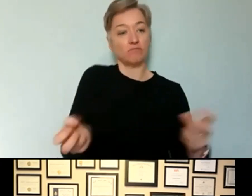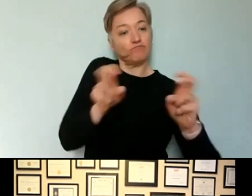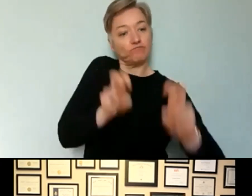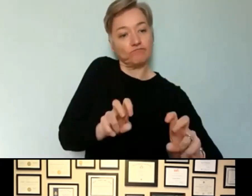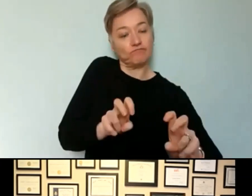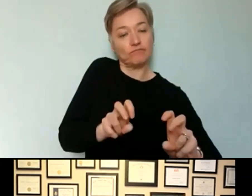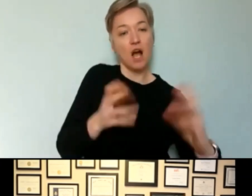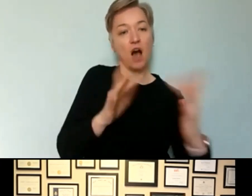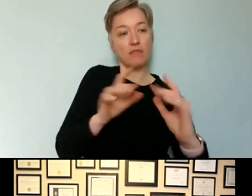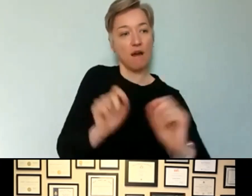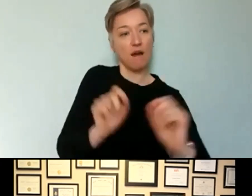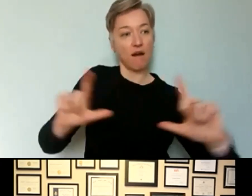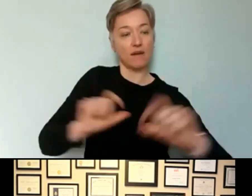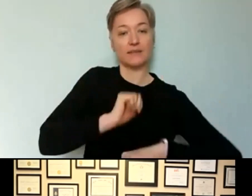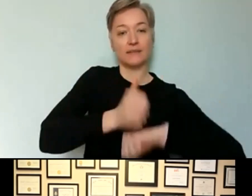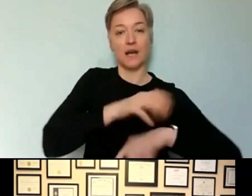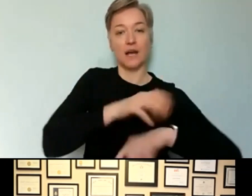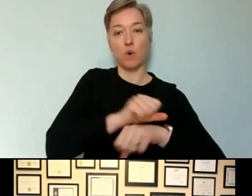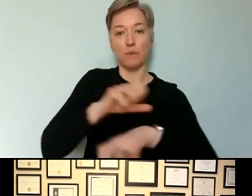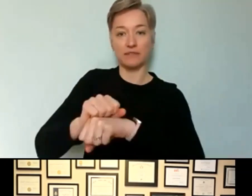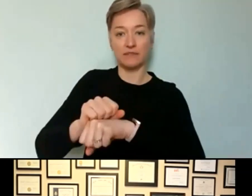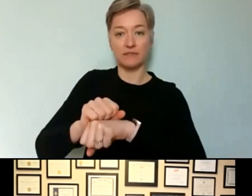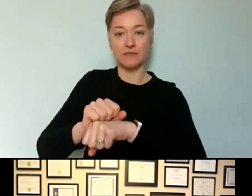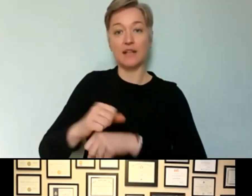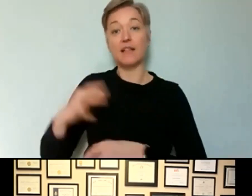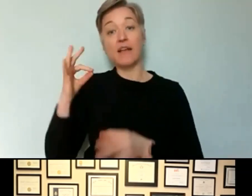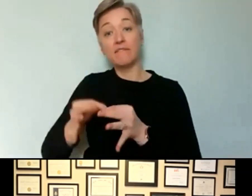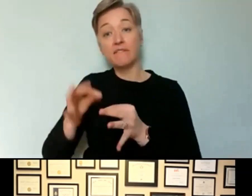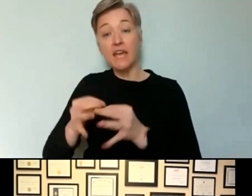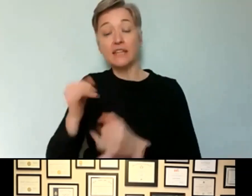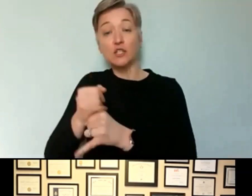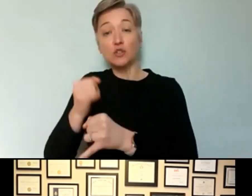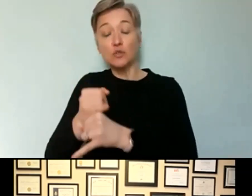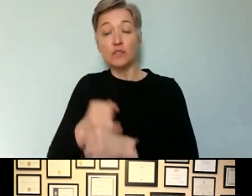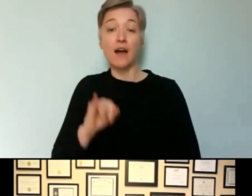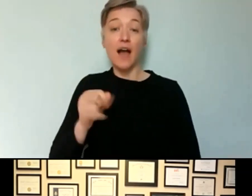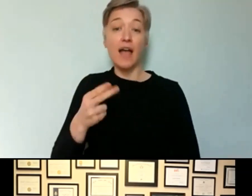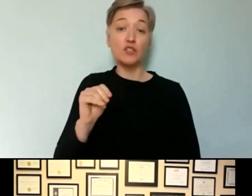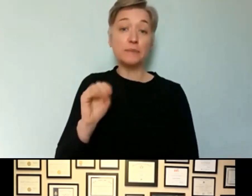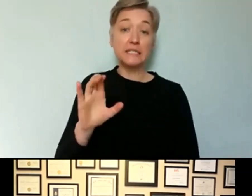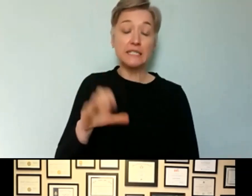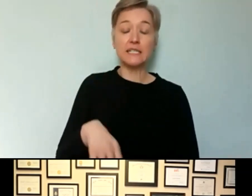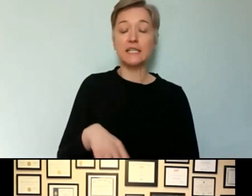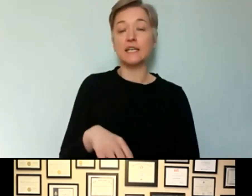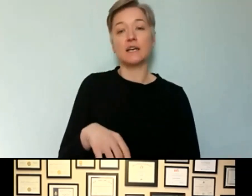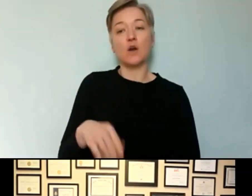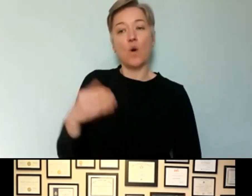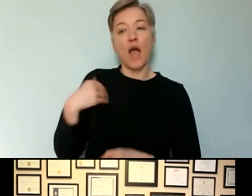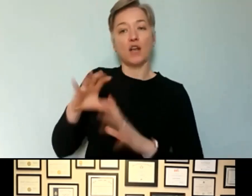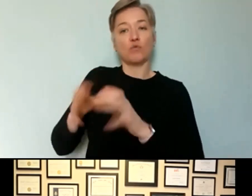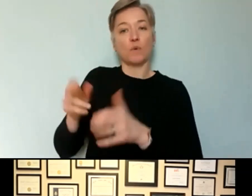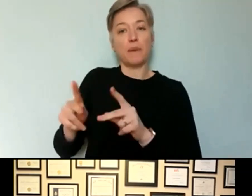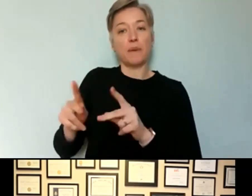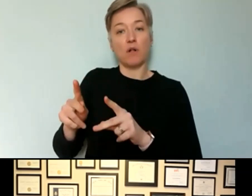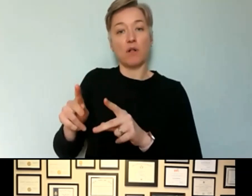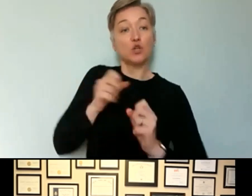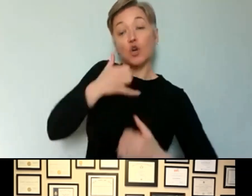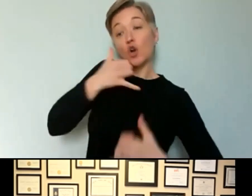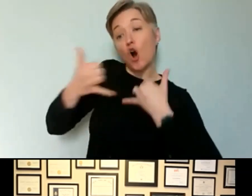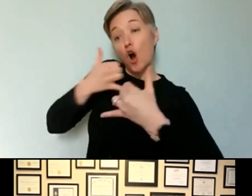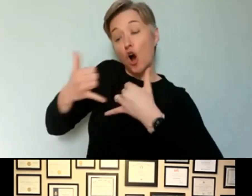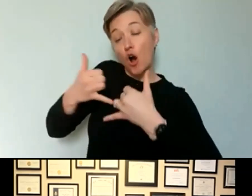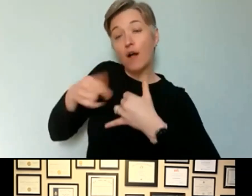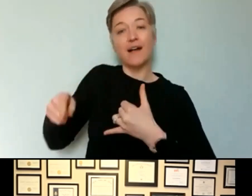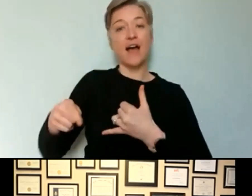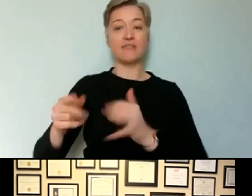We did that in faith institutions. We had through IHMC a group of people that people could call and was going online making interviews